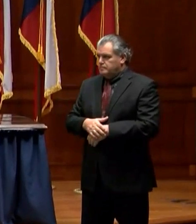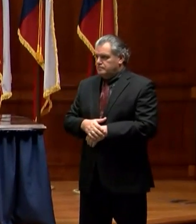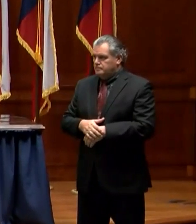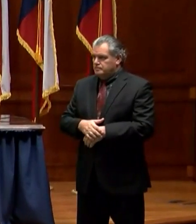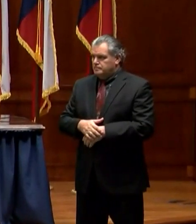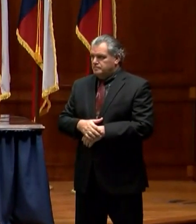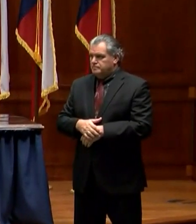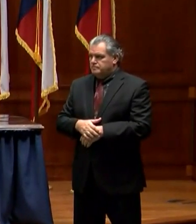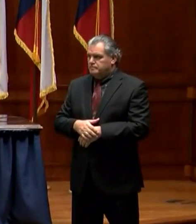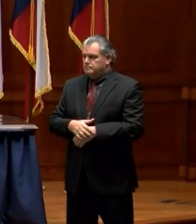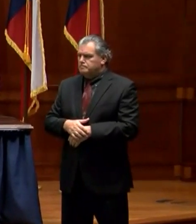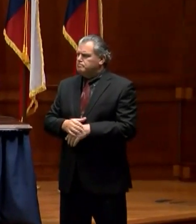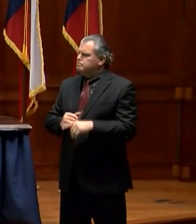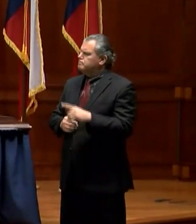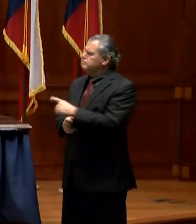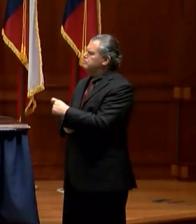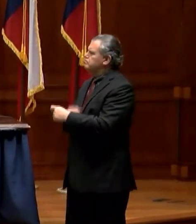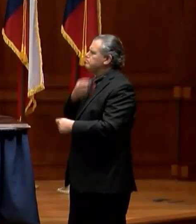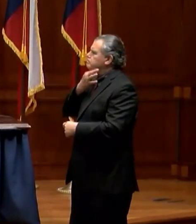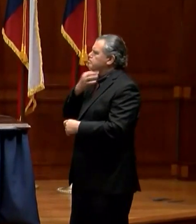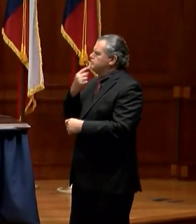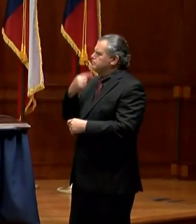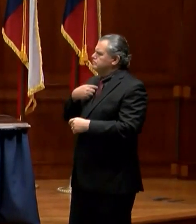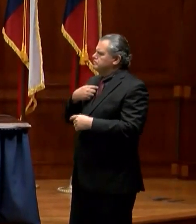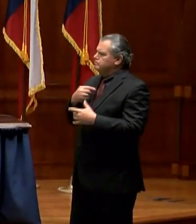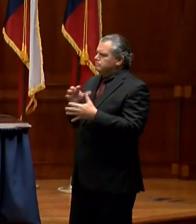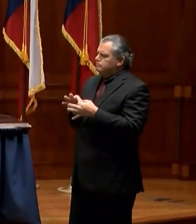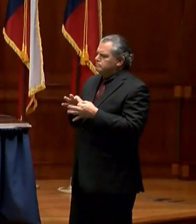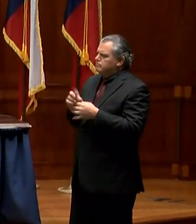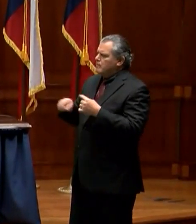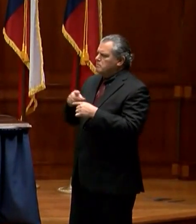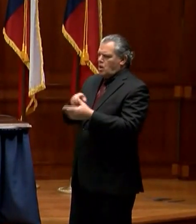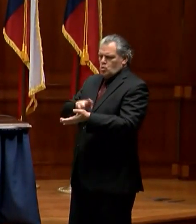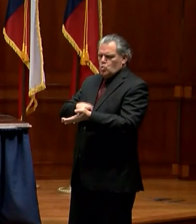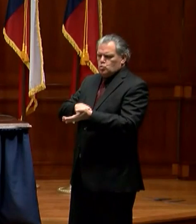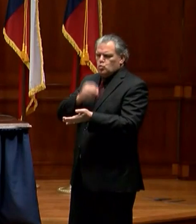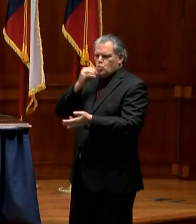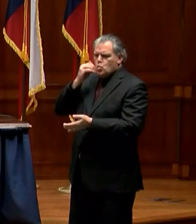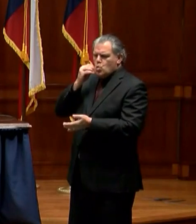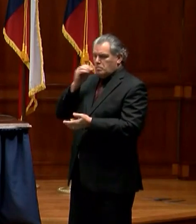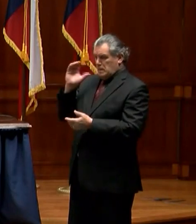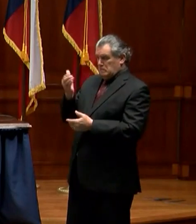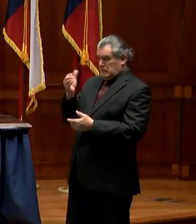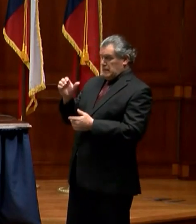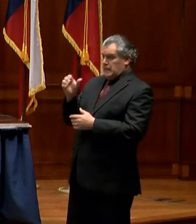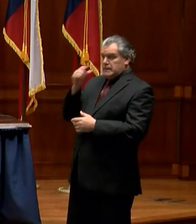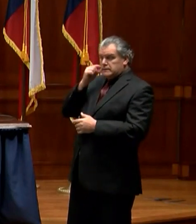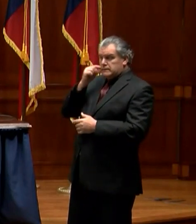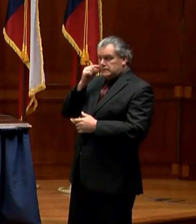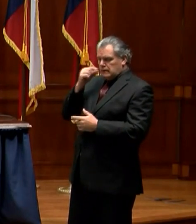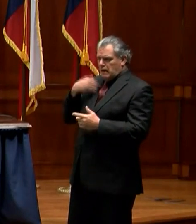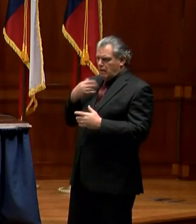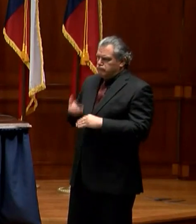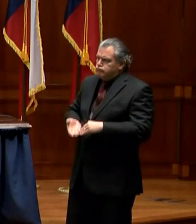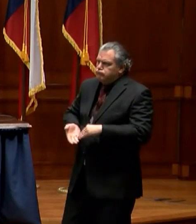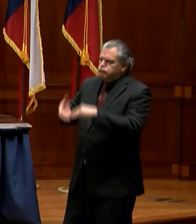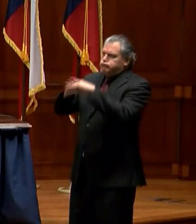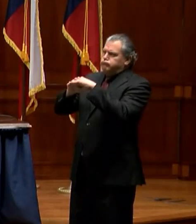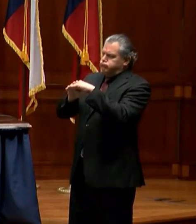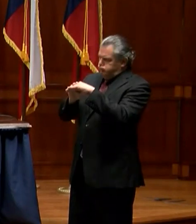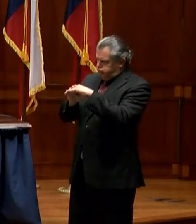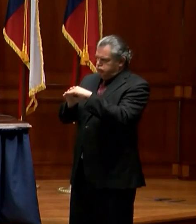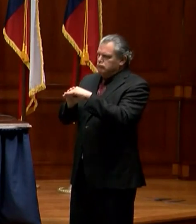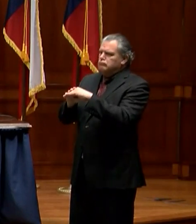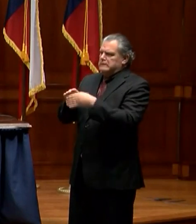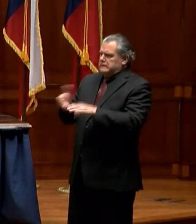Governor. Can you talk about nursing homes right now? It appears that in San Antonio we've had more deaths associated with COVID-19